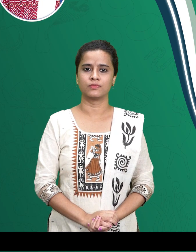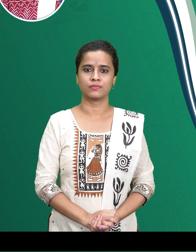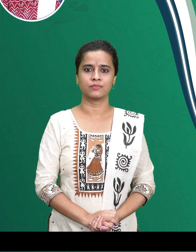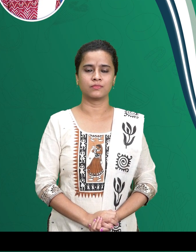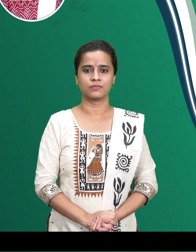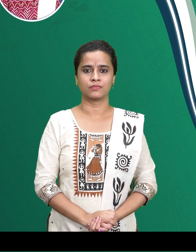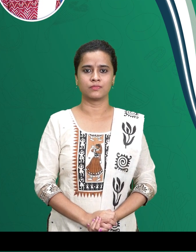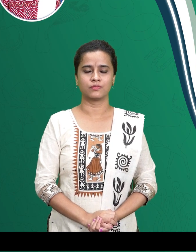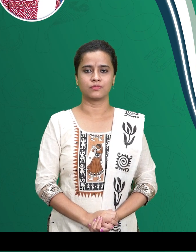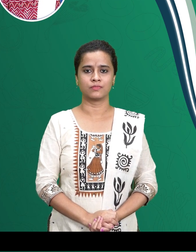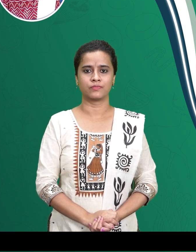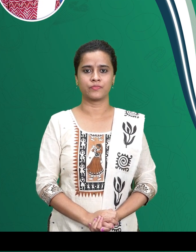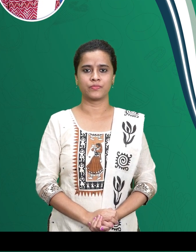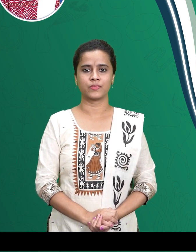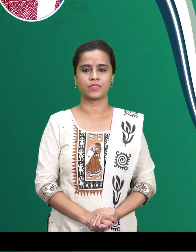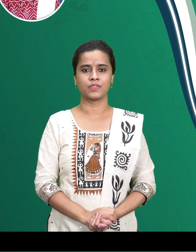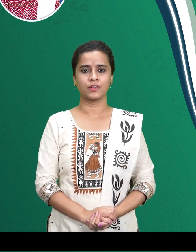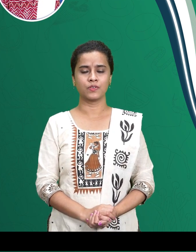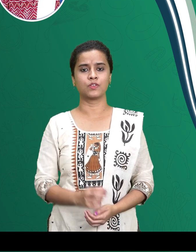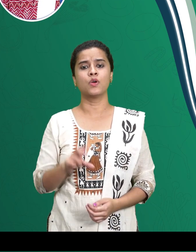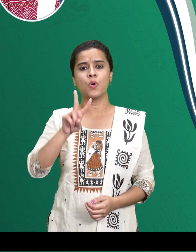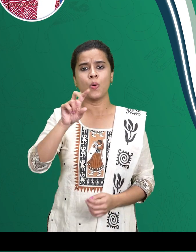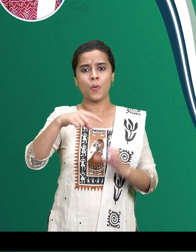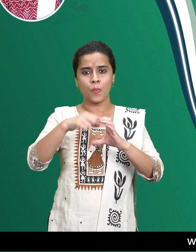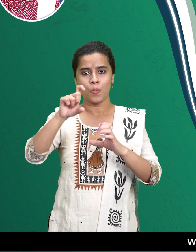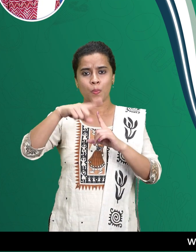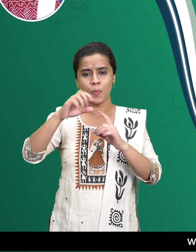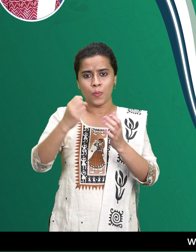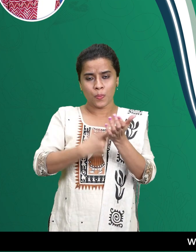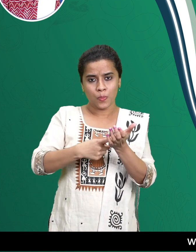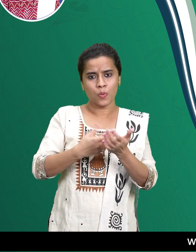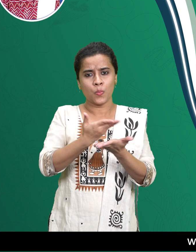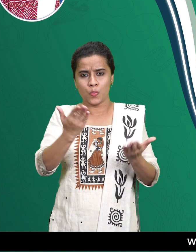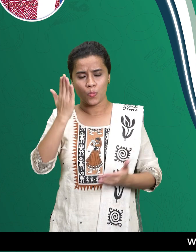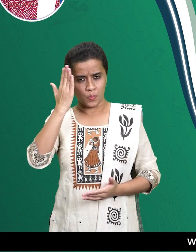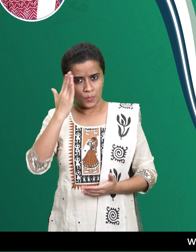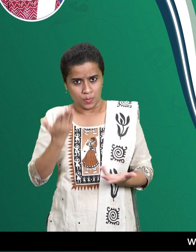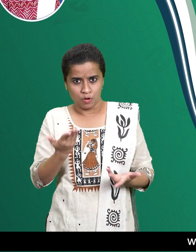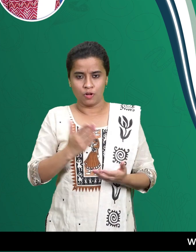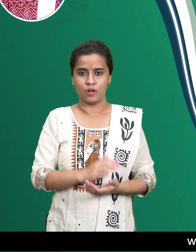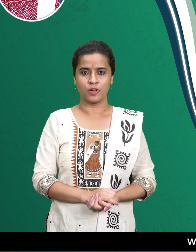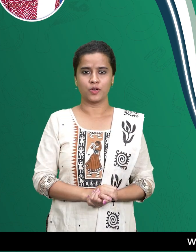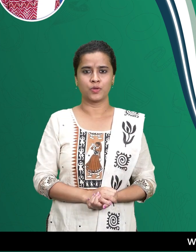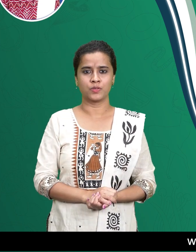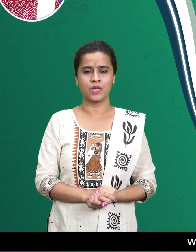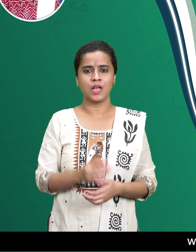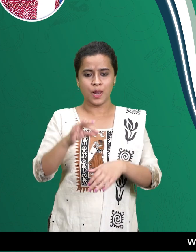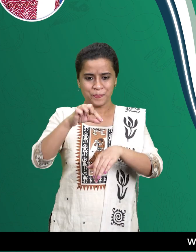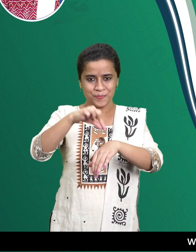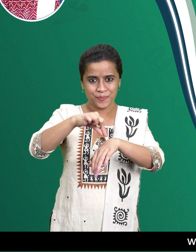The commonest vectors we all know are mosquitoes.